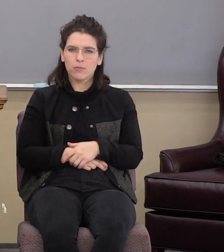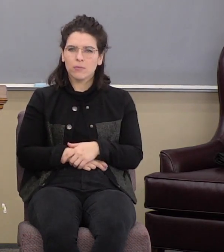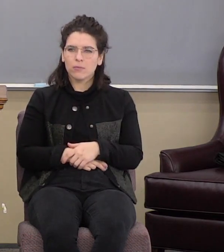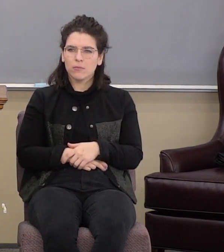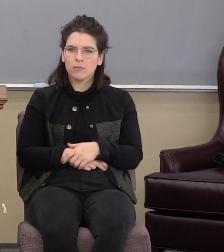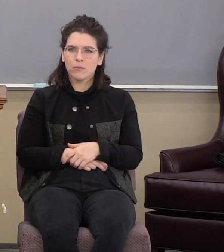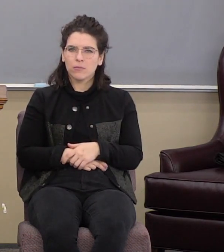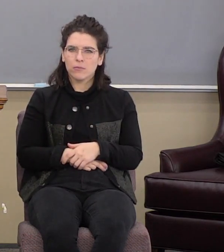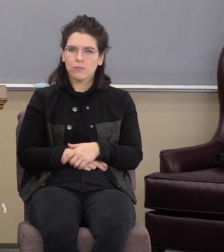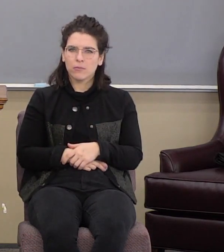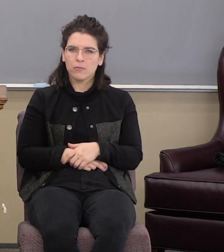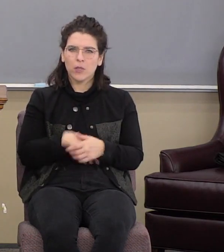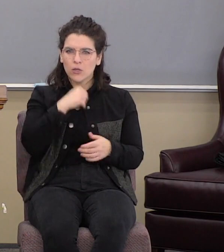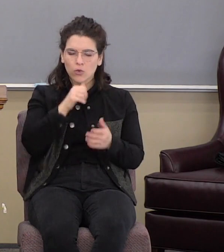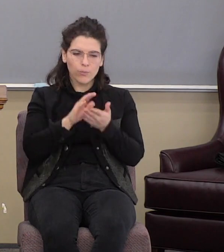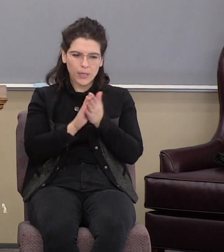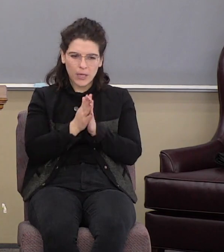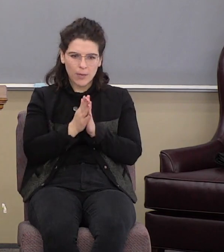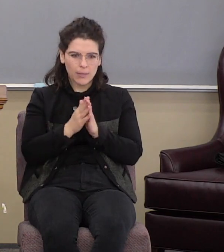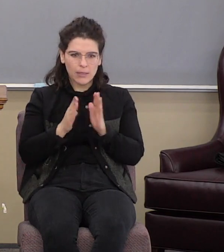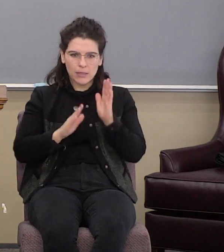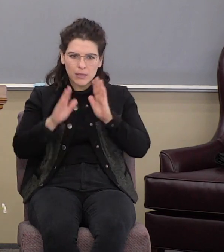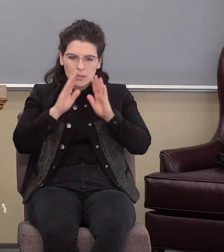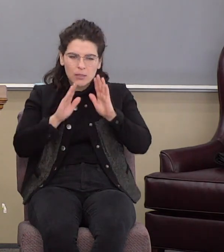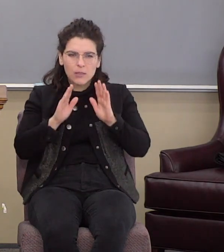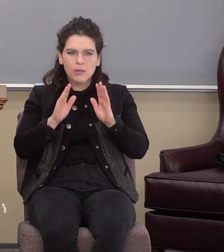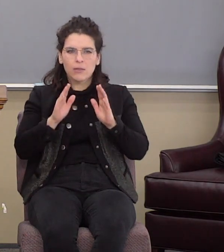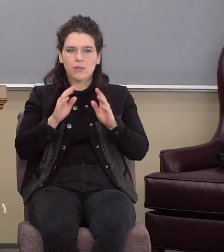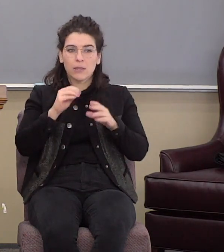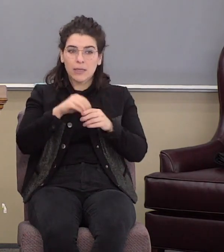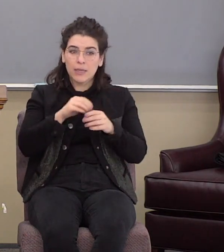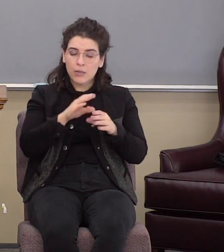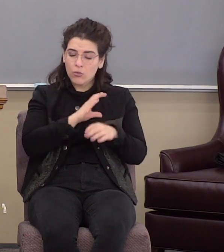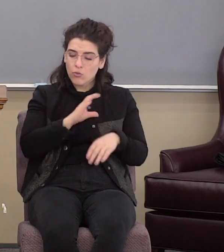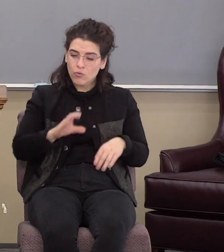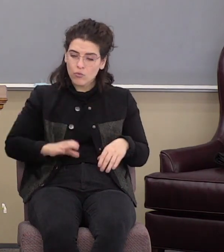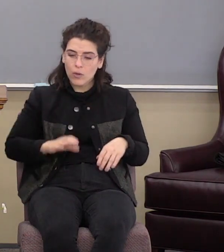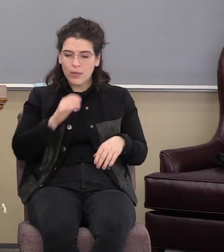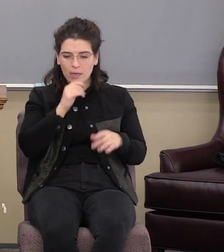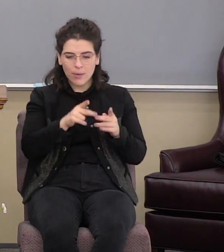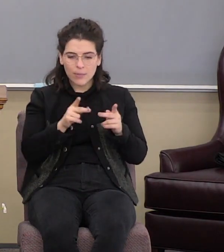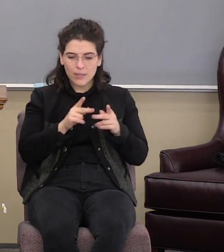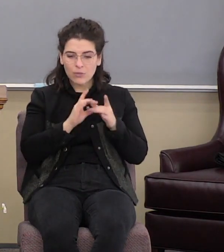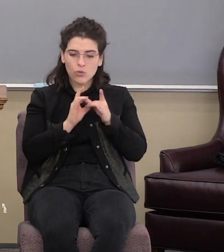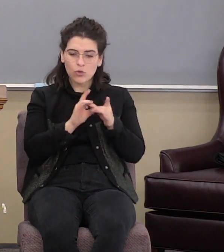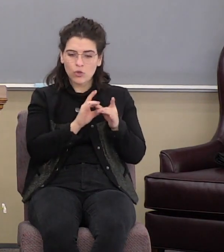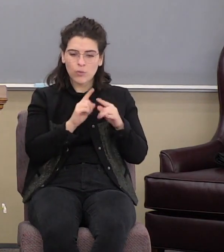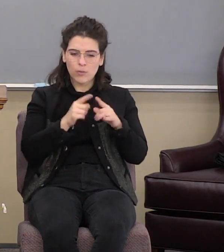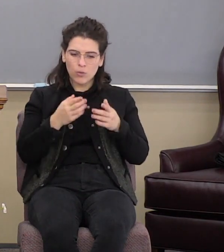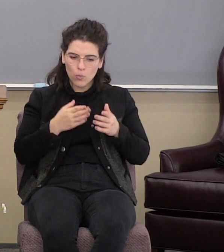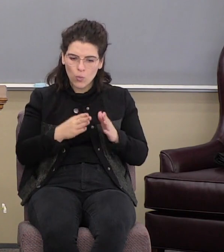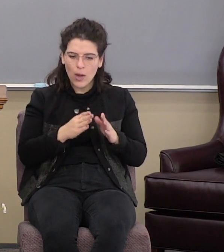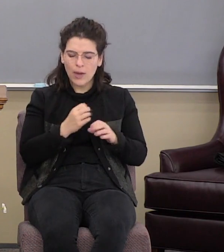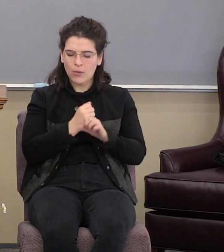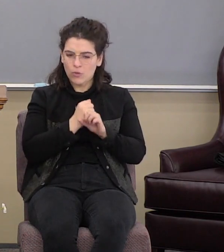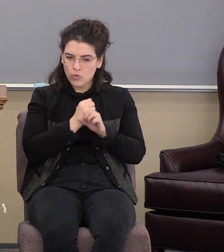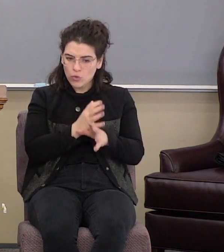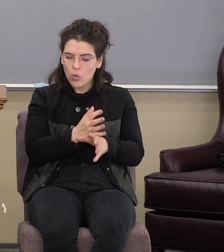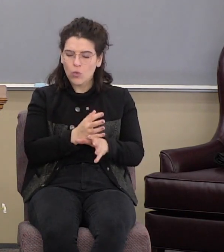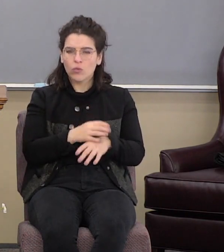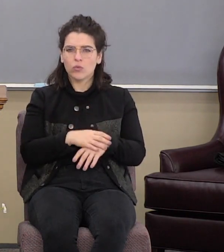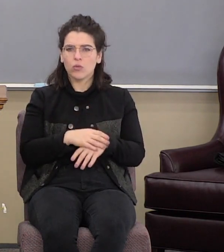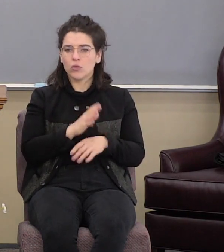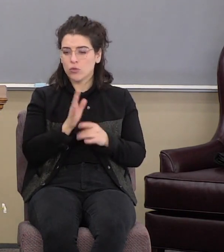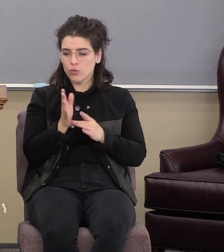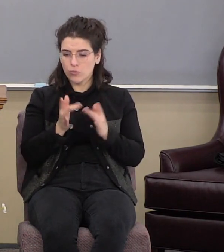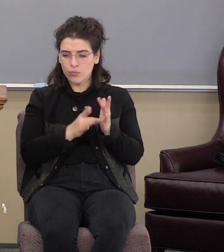Don't get unsettled. In Christ, not positional union, but rather the means and the source. Jesus